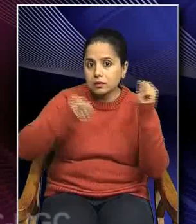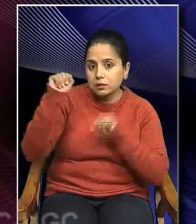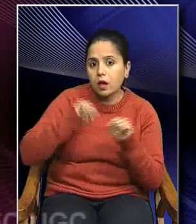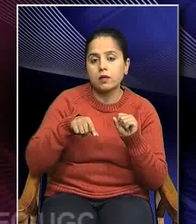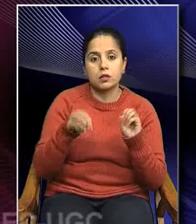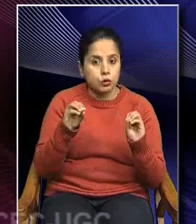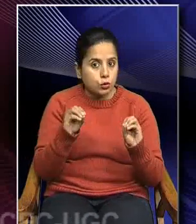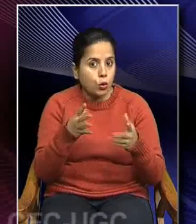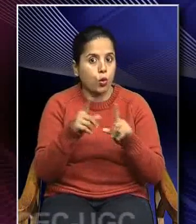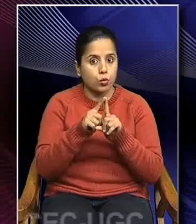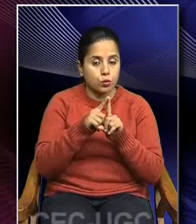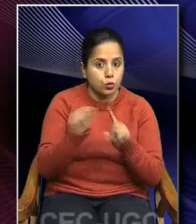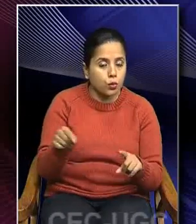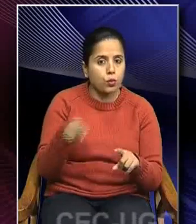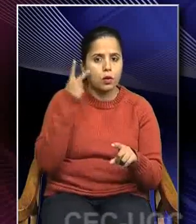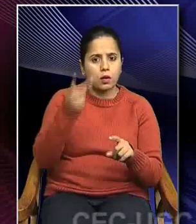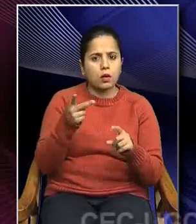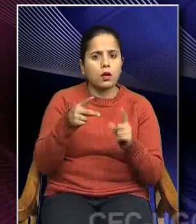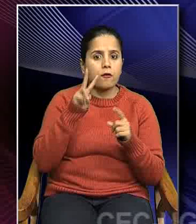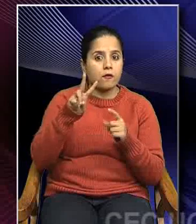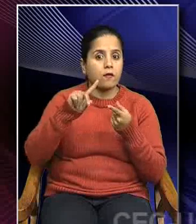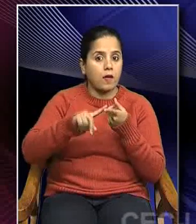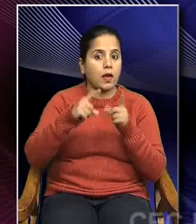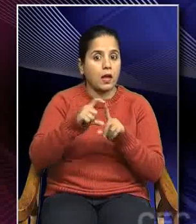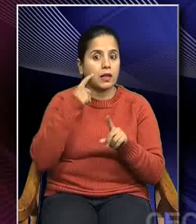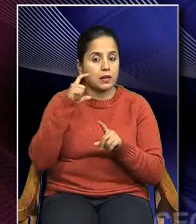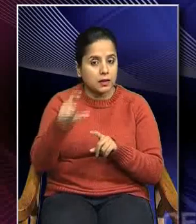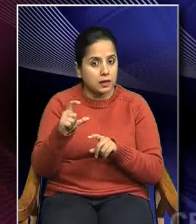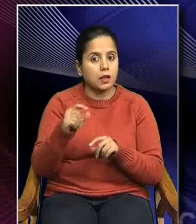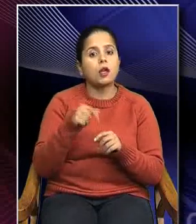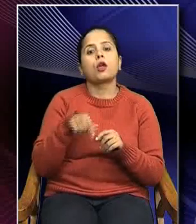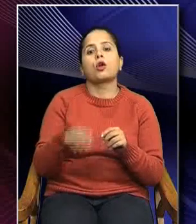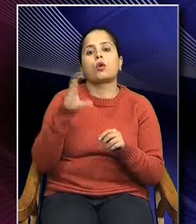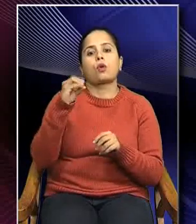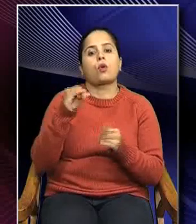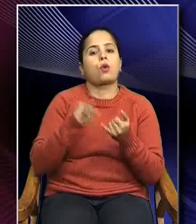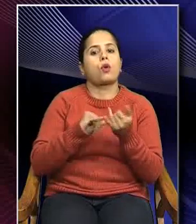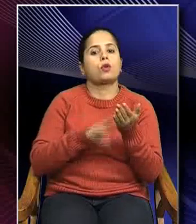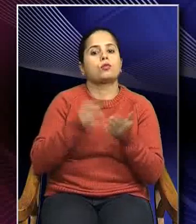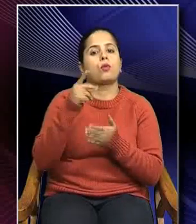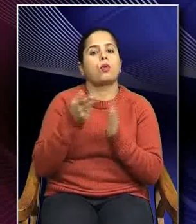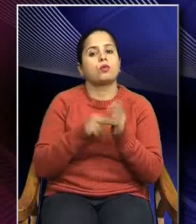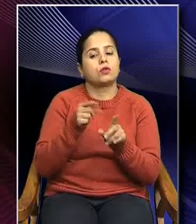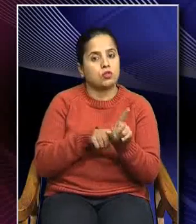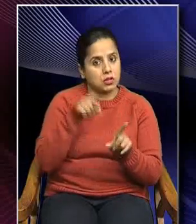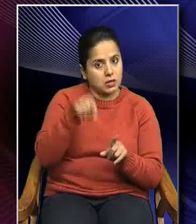arriving at a very coherent Vedic cosmogony involved